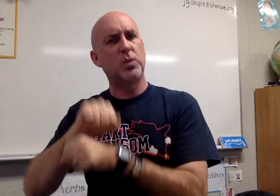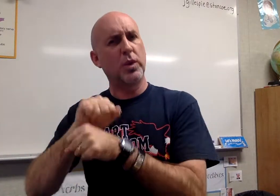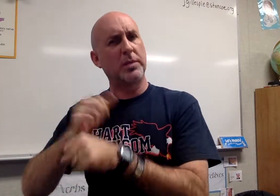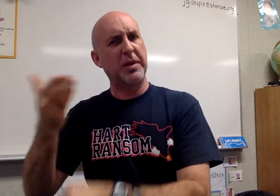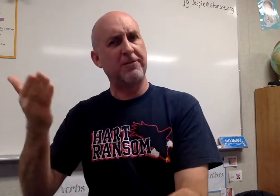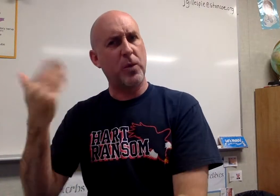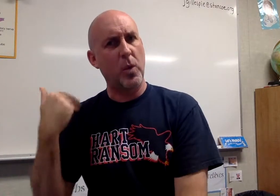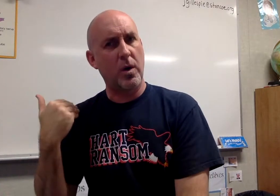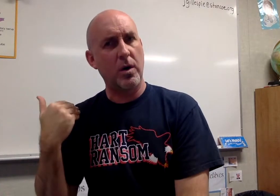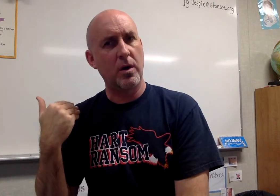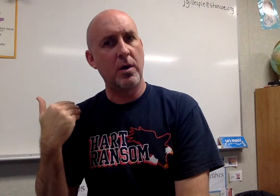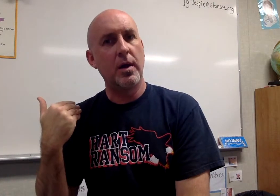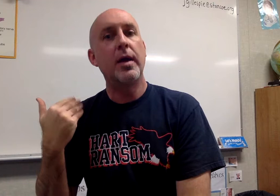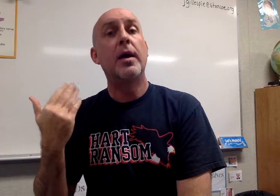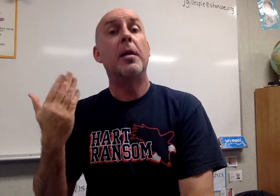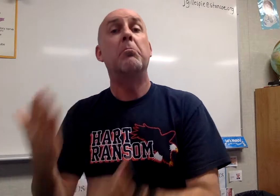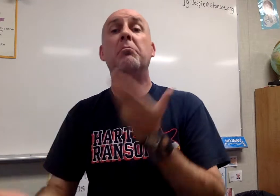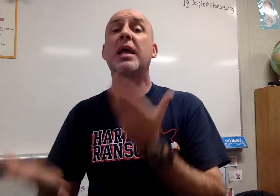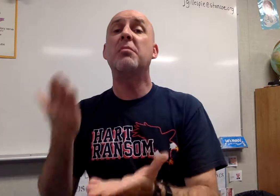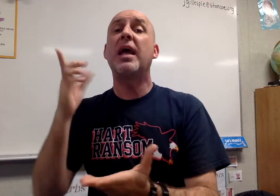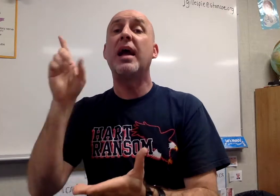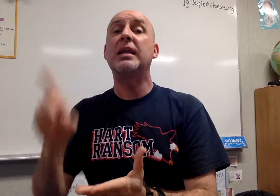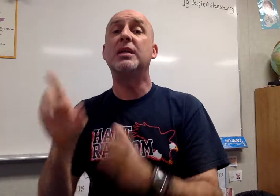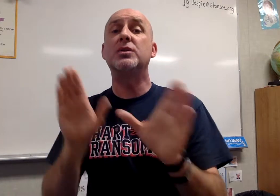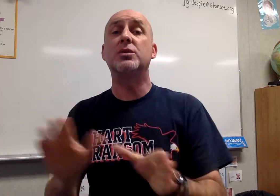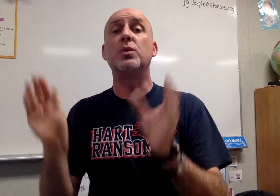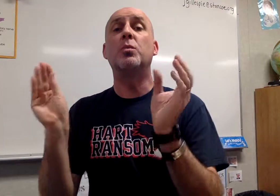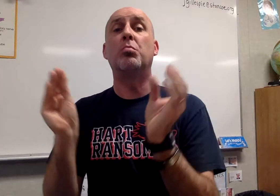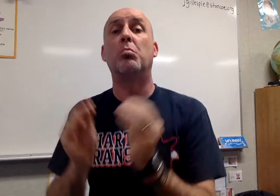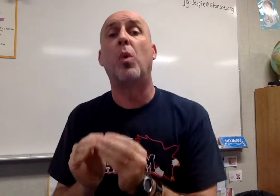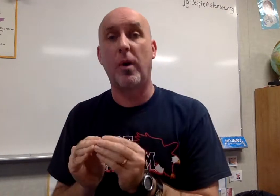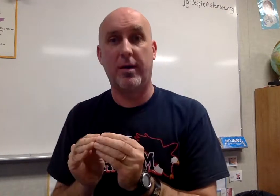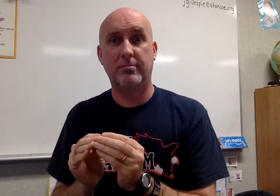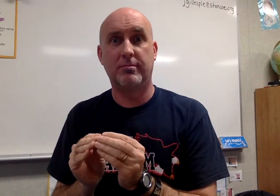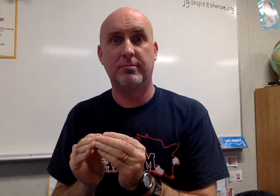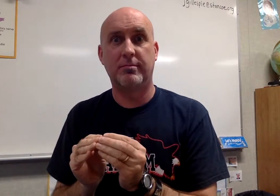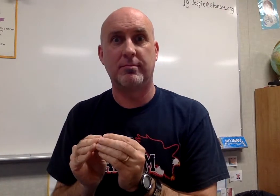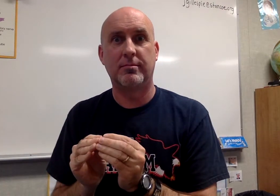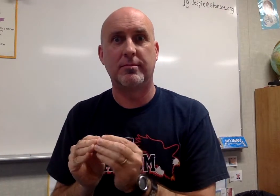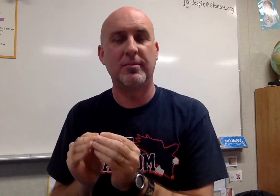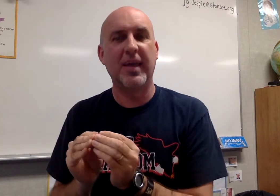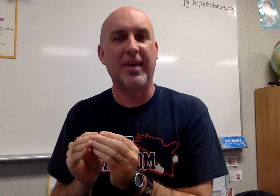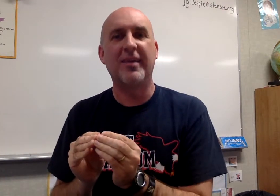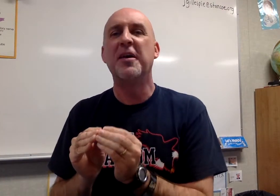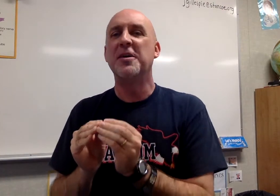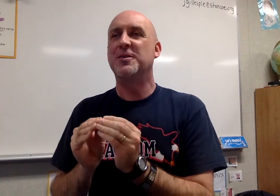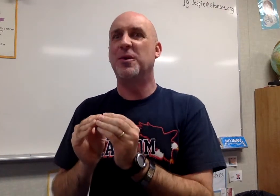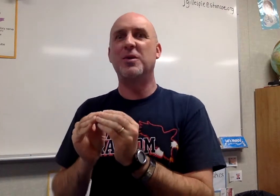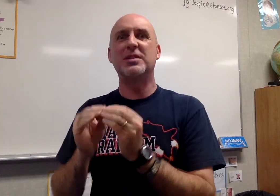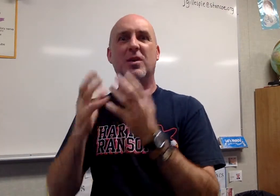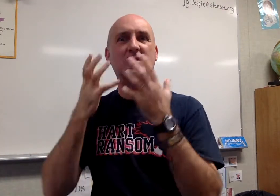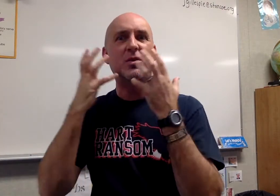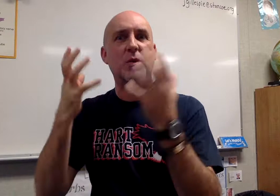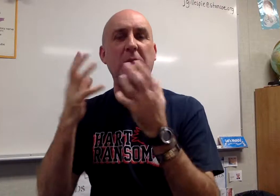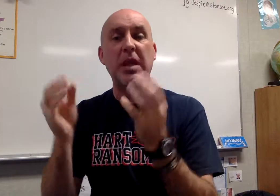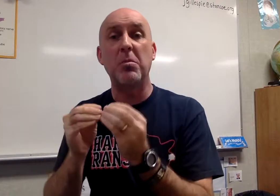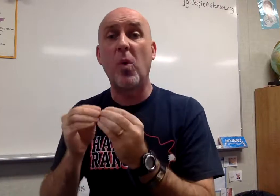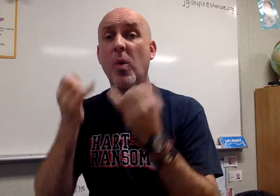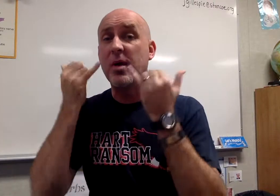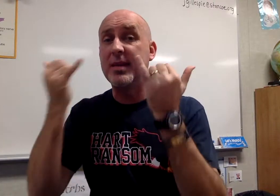worked before. Maybe I need to do more. Okay? So he starts screaming more and